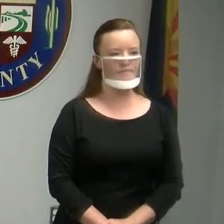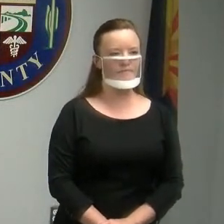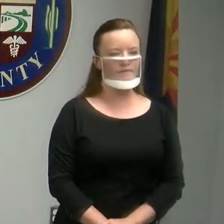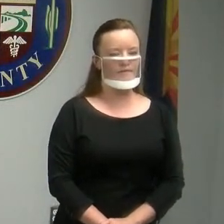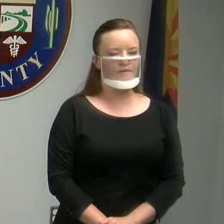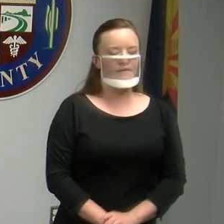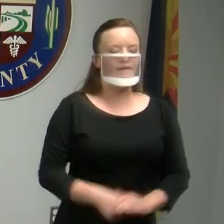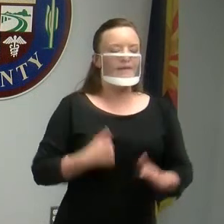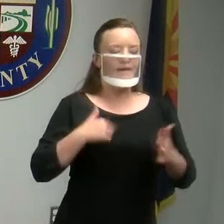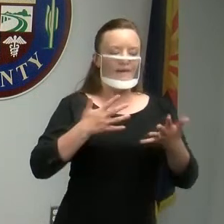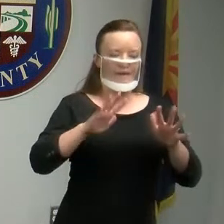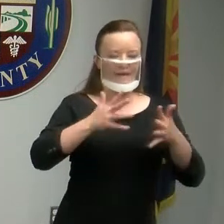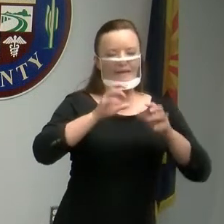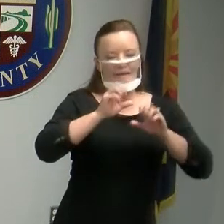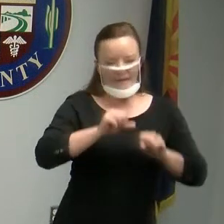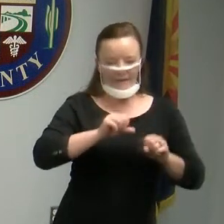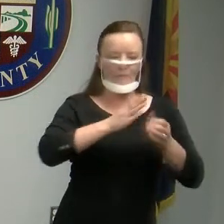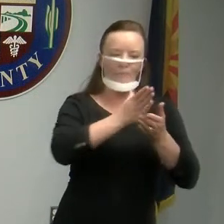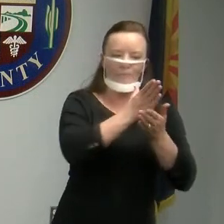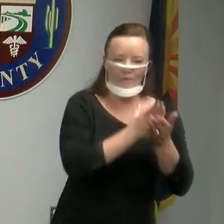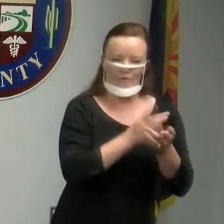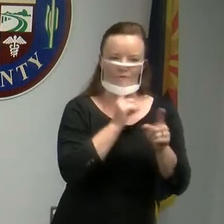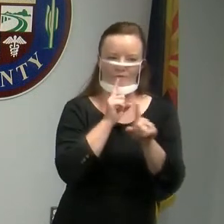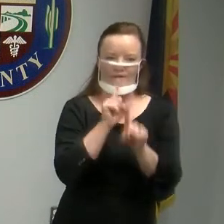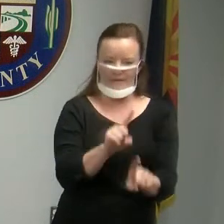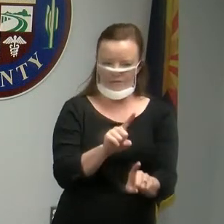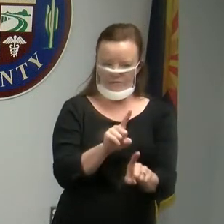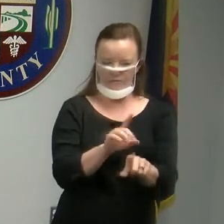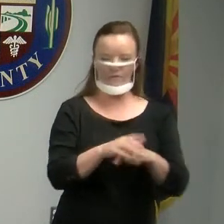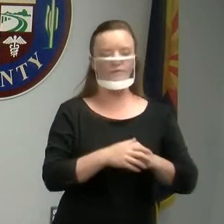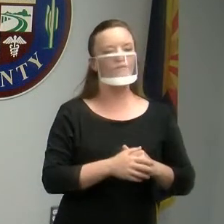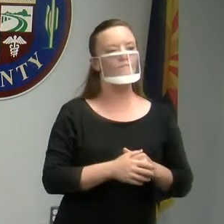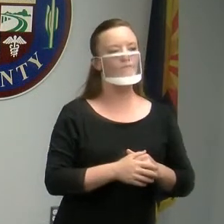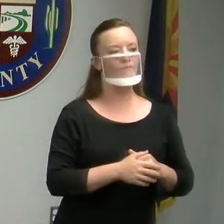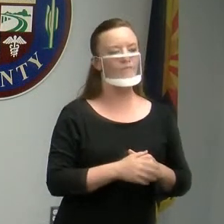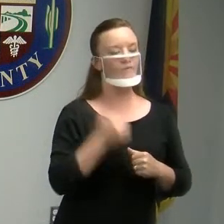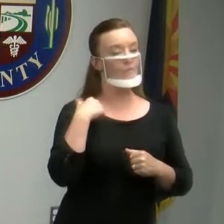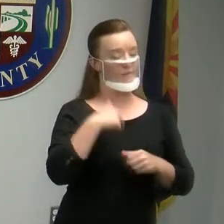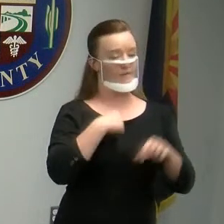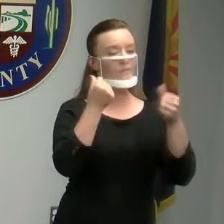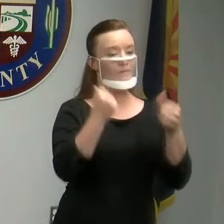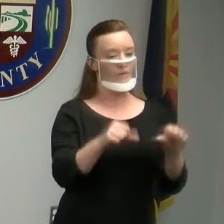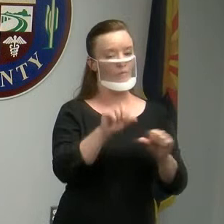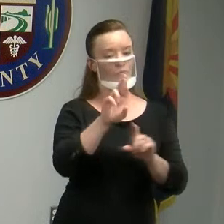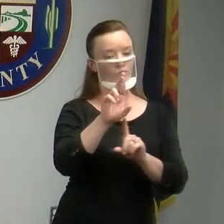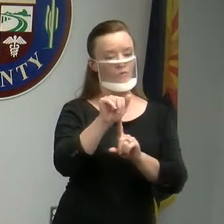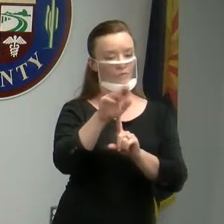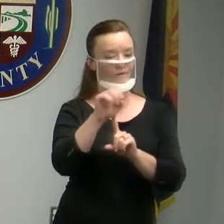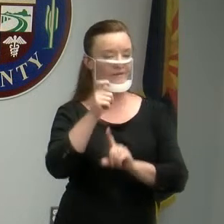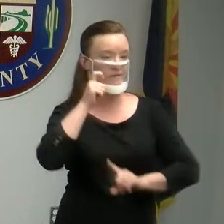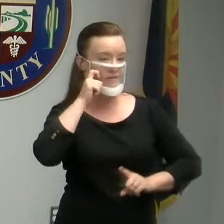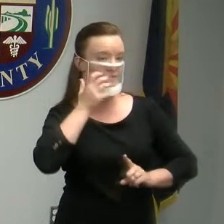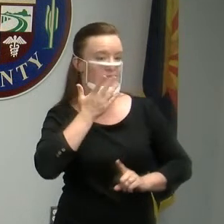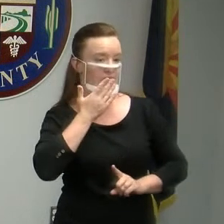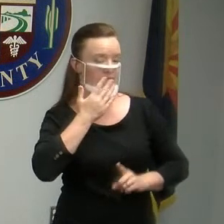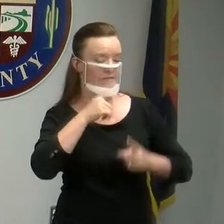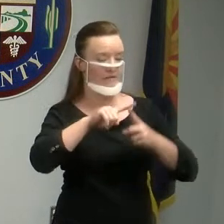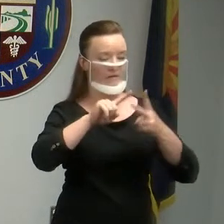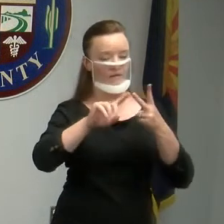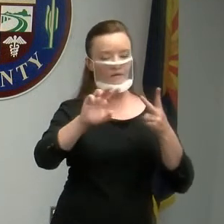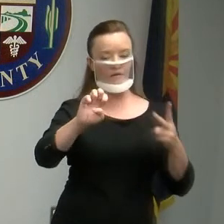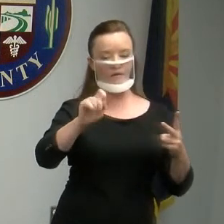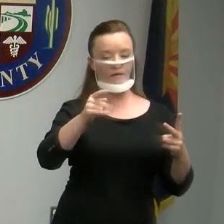So I can partially answer that question. We do post the race and ethnicity data on our website